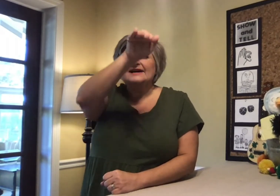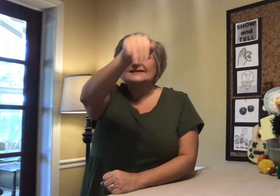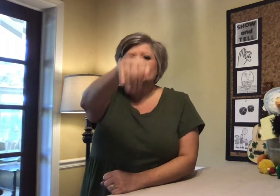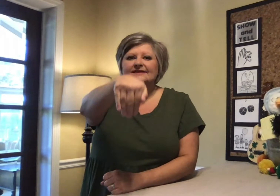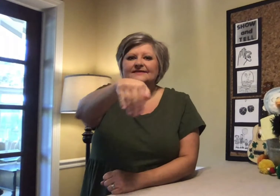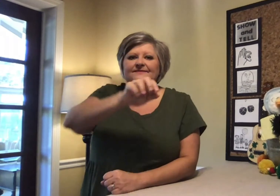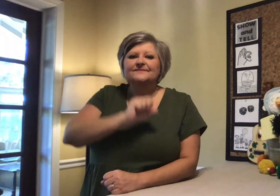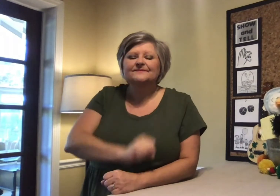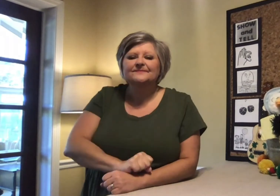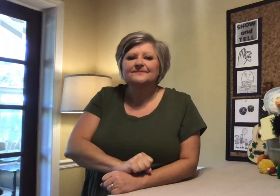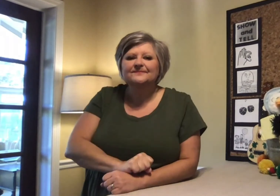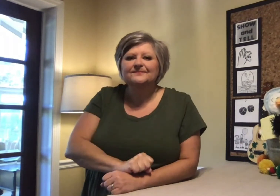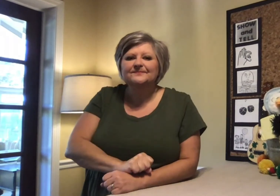Pet.